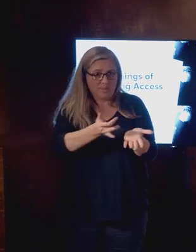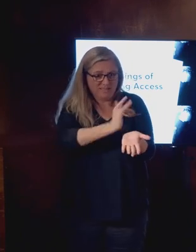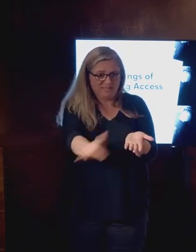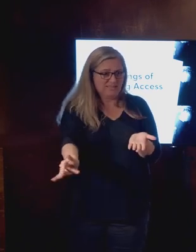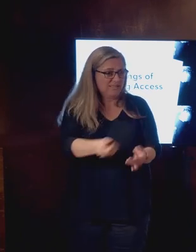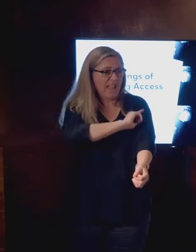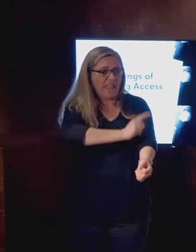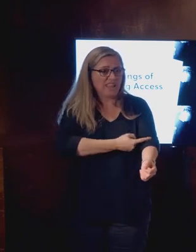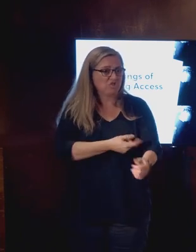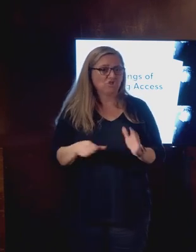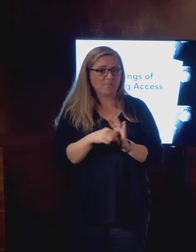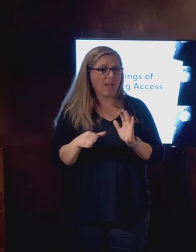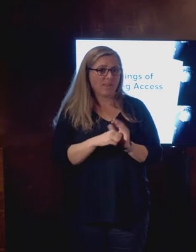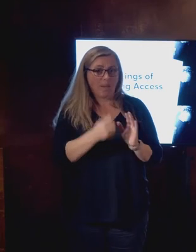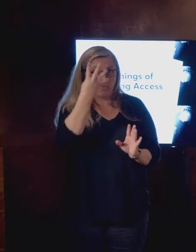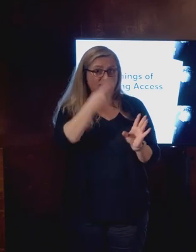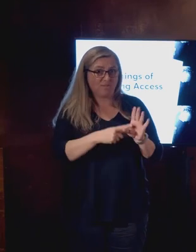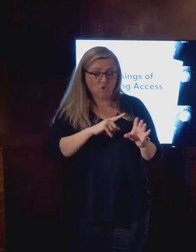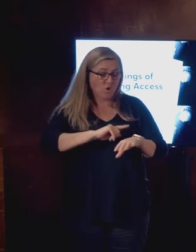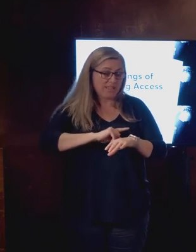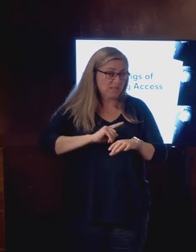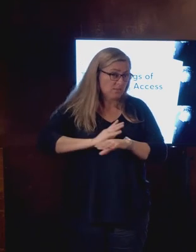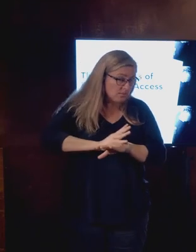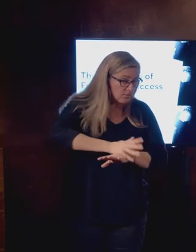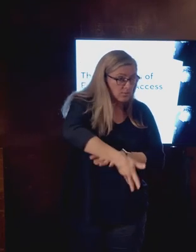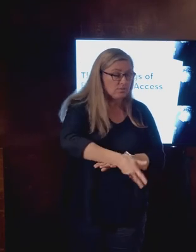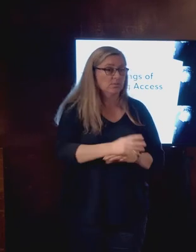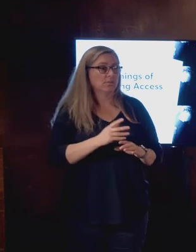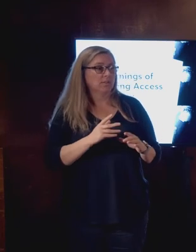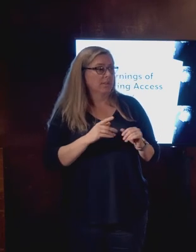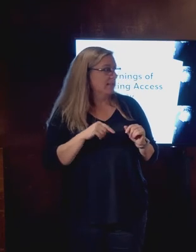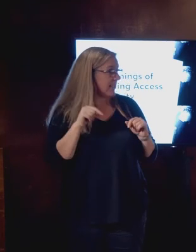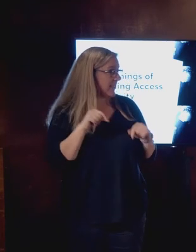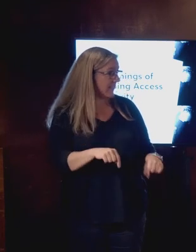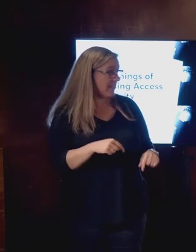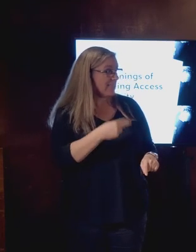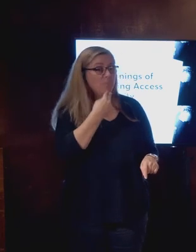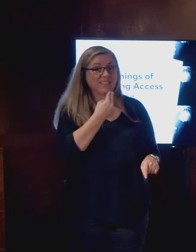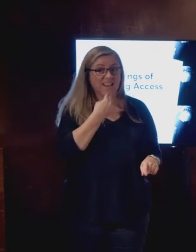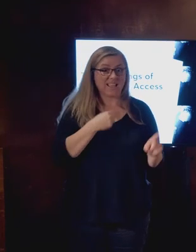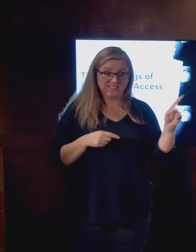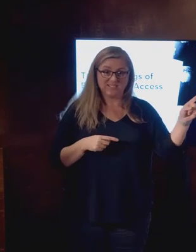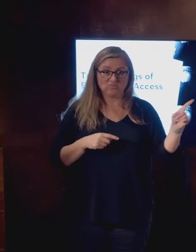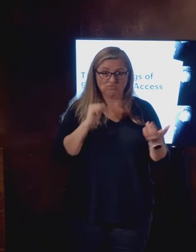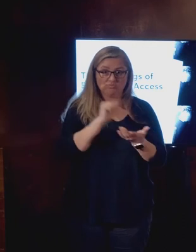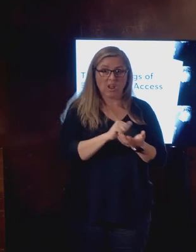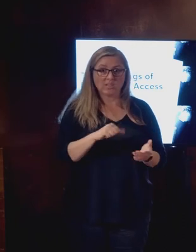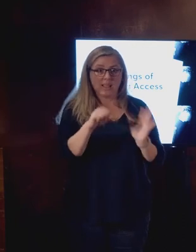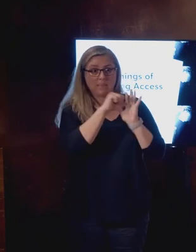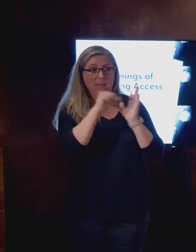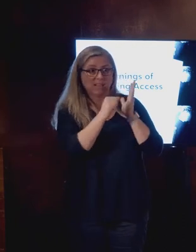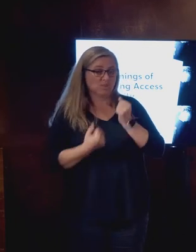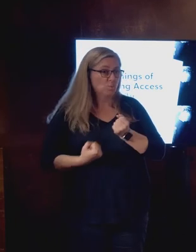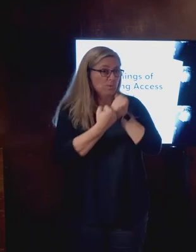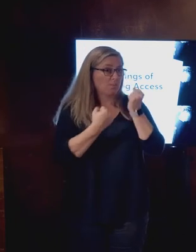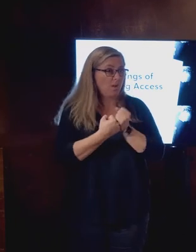as money because it took 4 years to get it off the ground. Yep. And that was in South Australia. So you're actually right, there was more money to